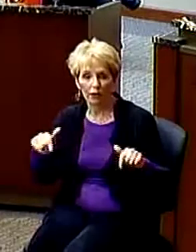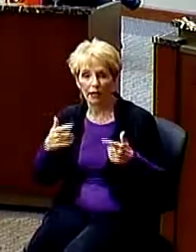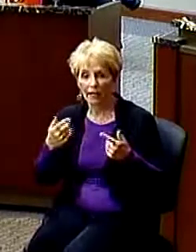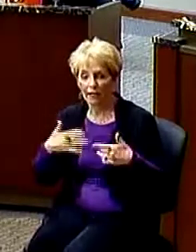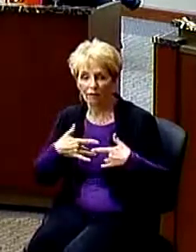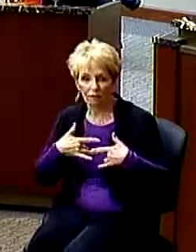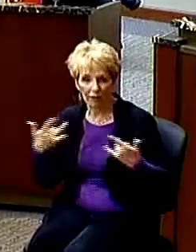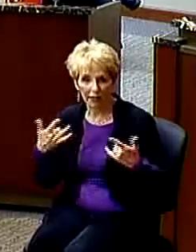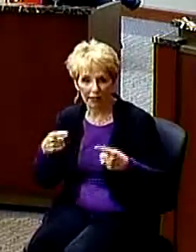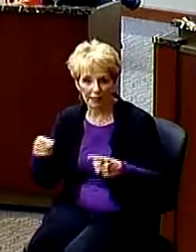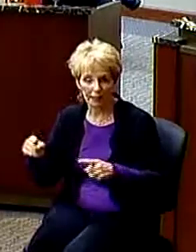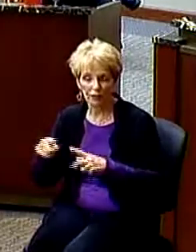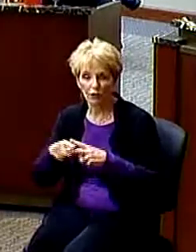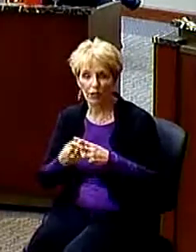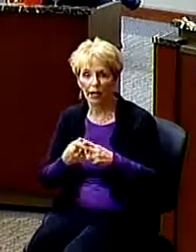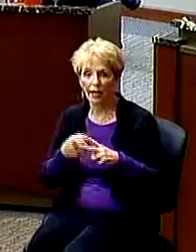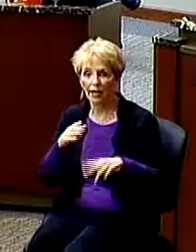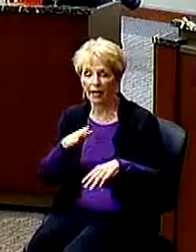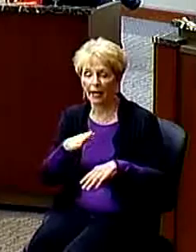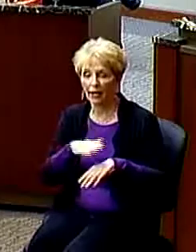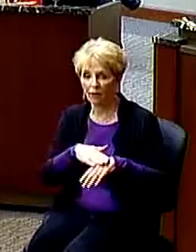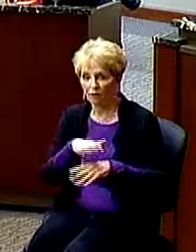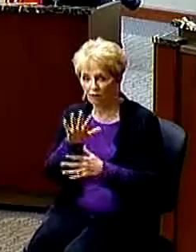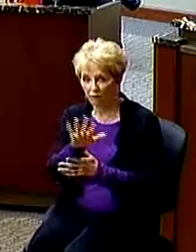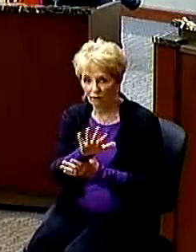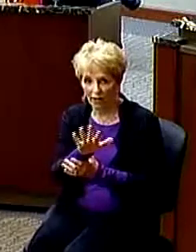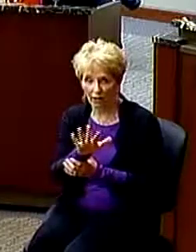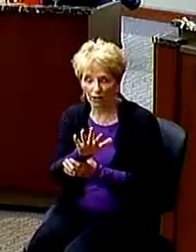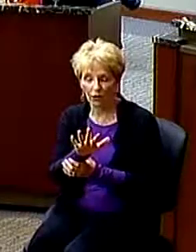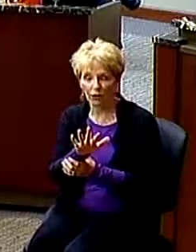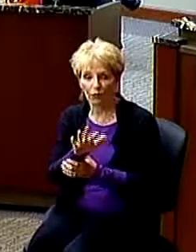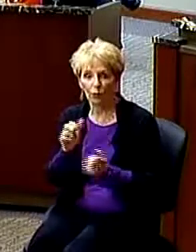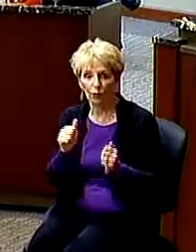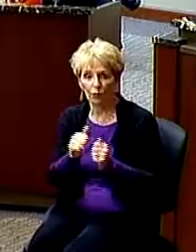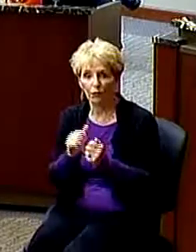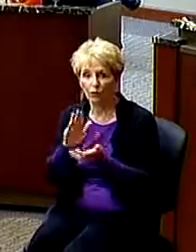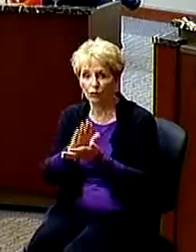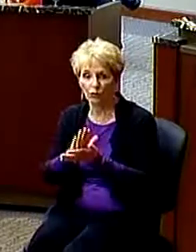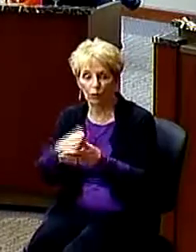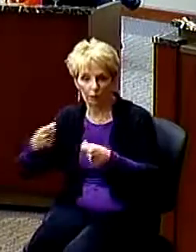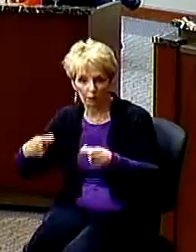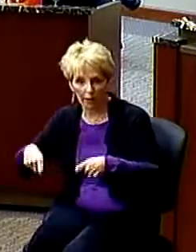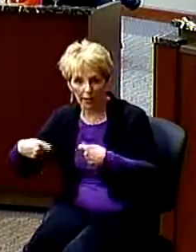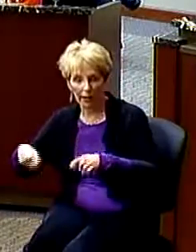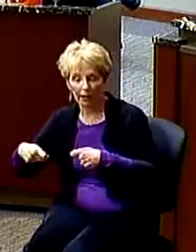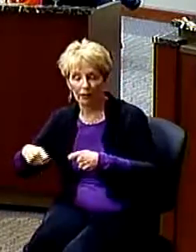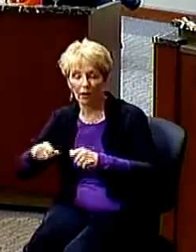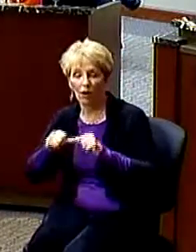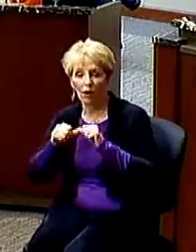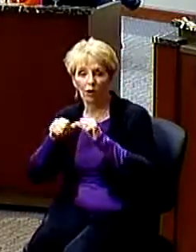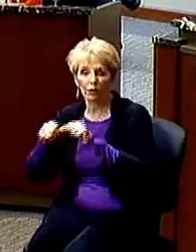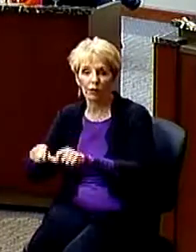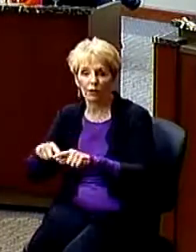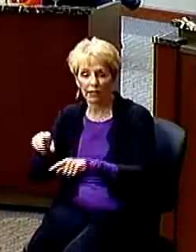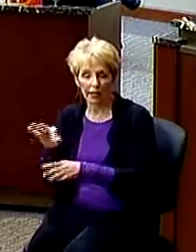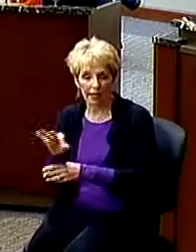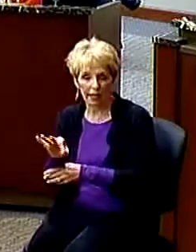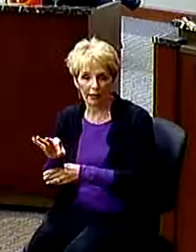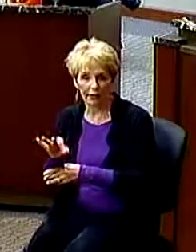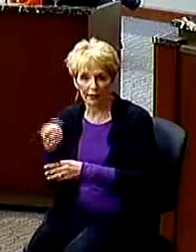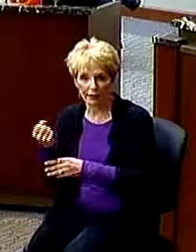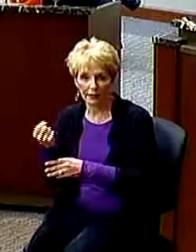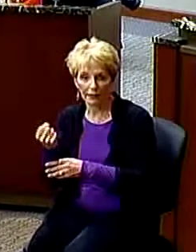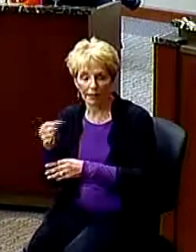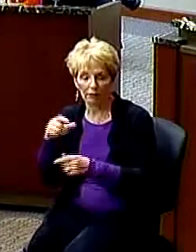events starting actually like at 5 o'clock with the school bands, and it will go all the way until 9 o'clock